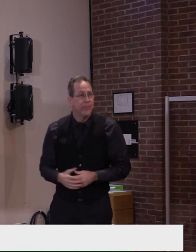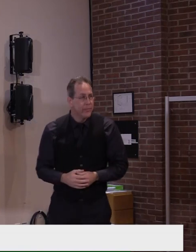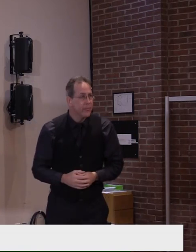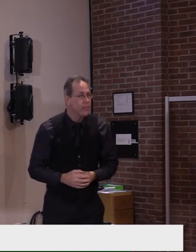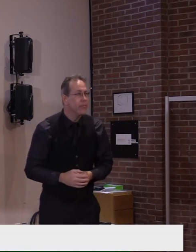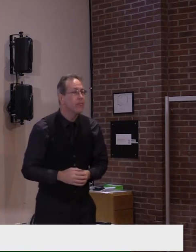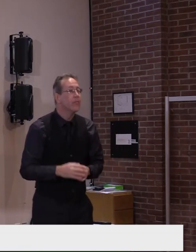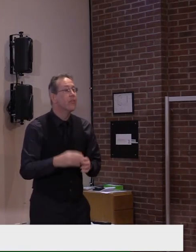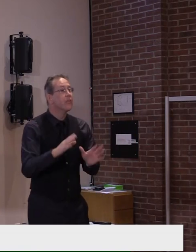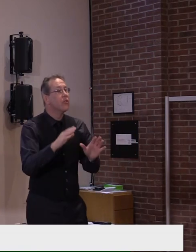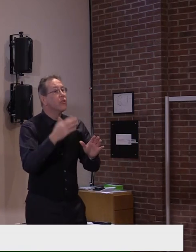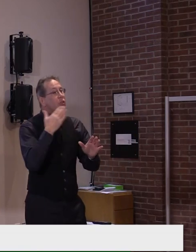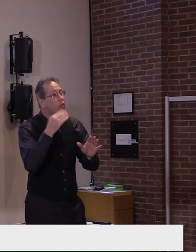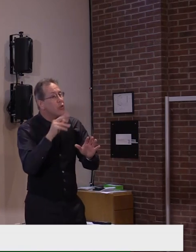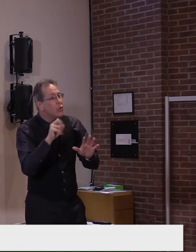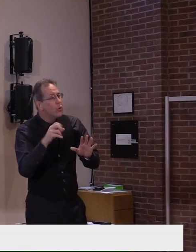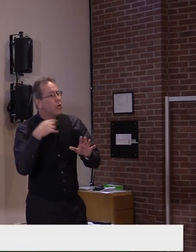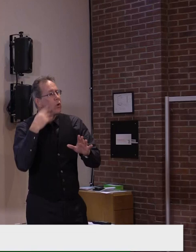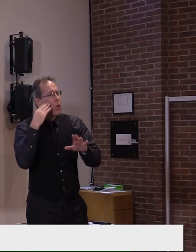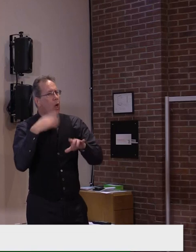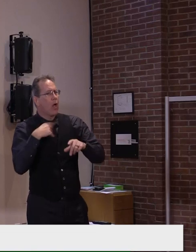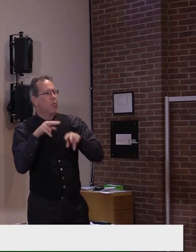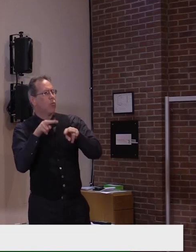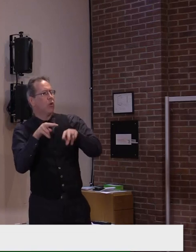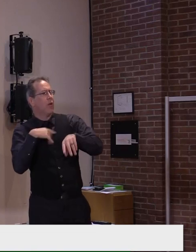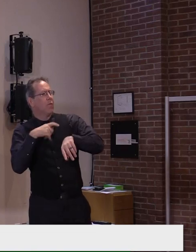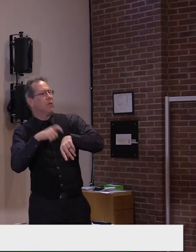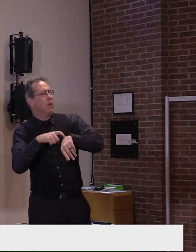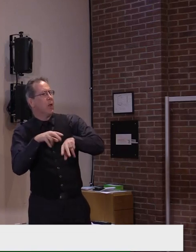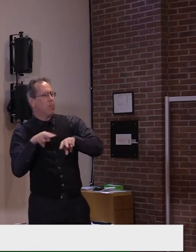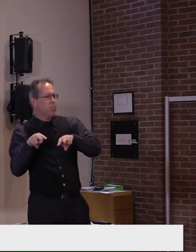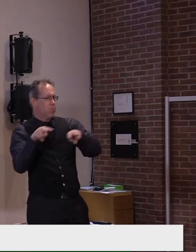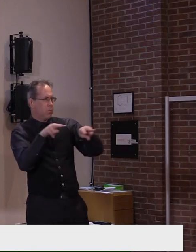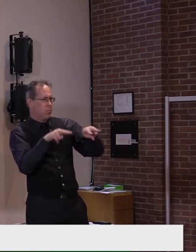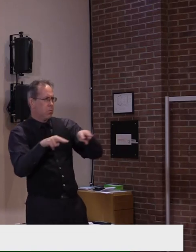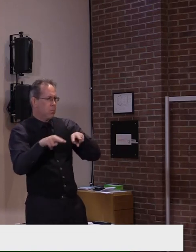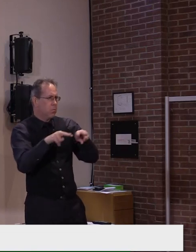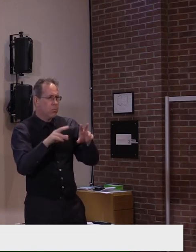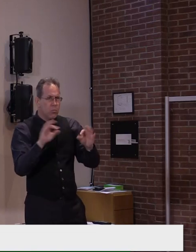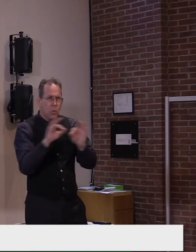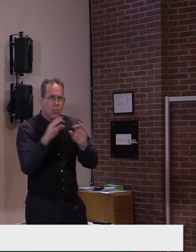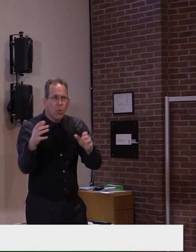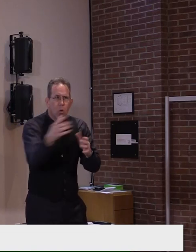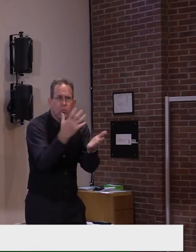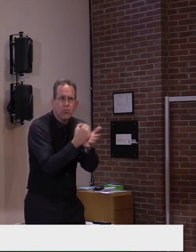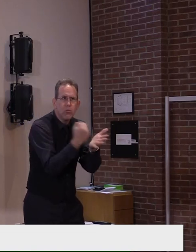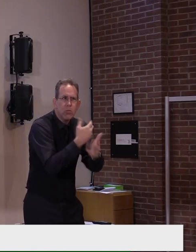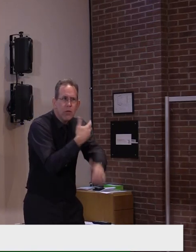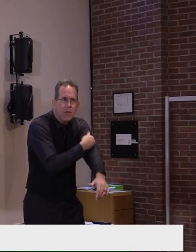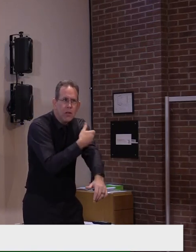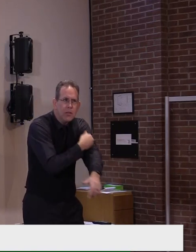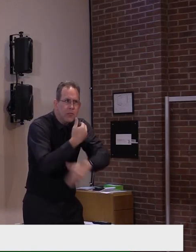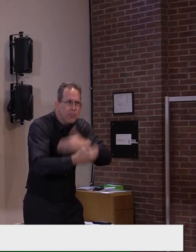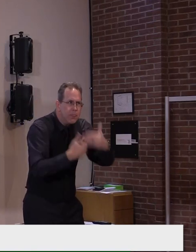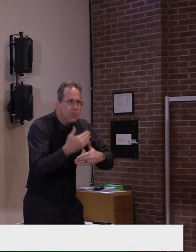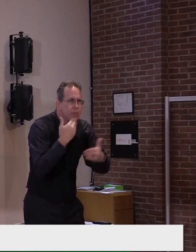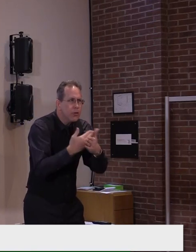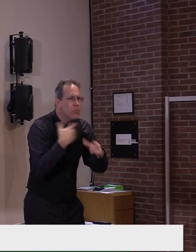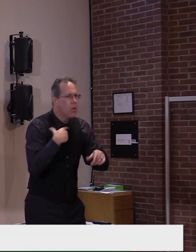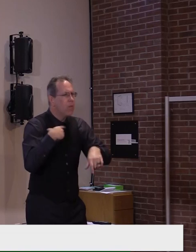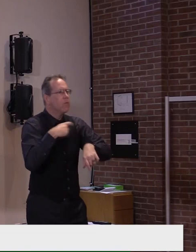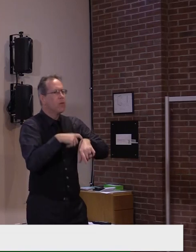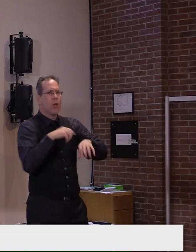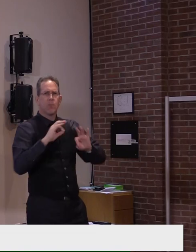good news is we have time for those that have not gotten their booster shot to get their booster shot before we see the significant impacts of the